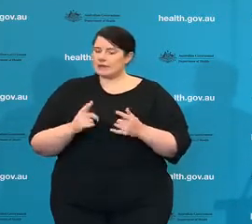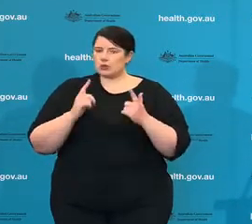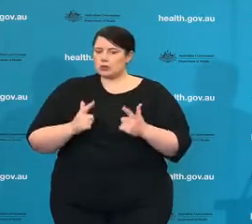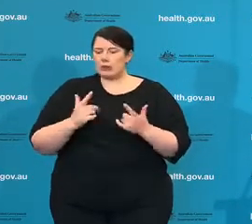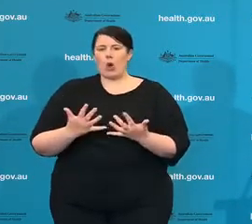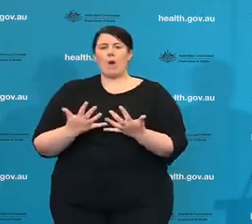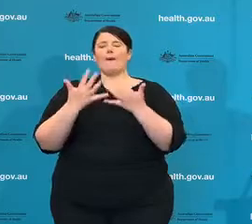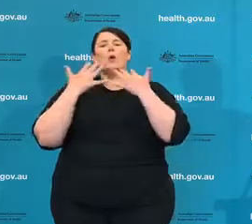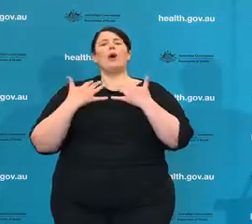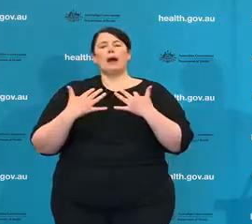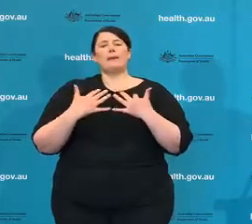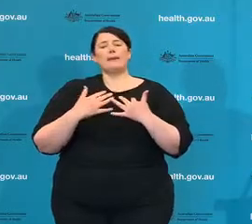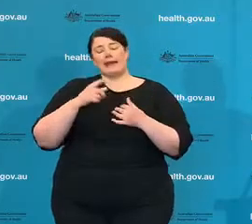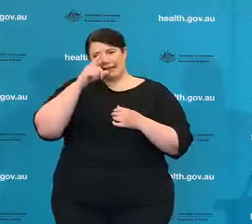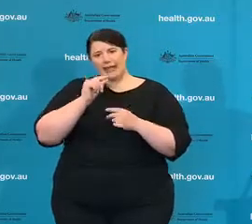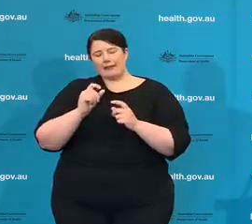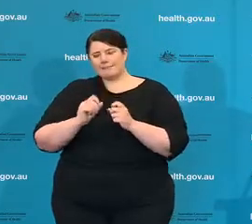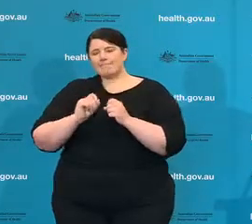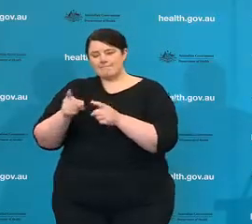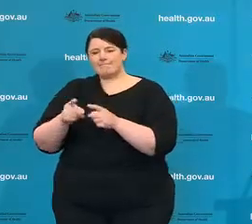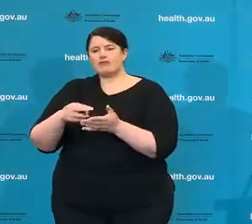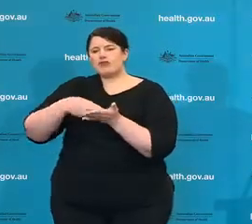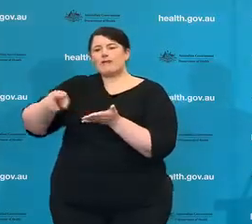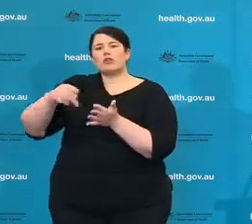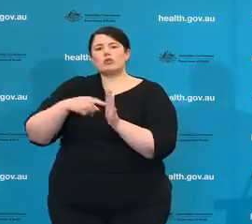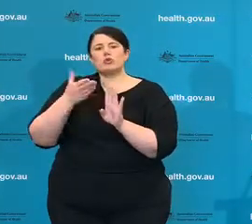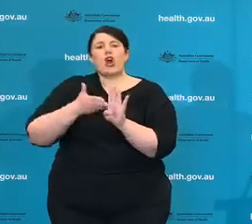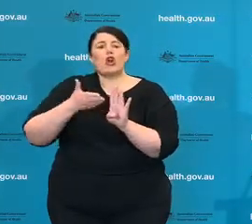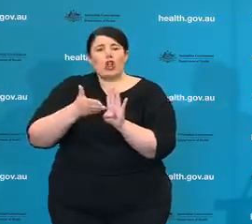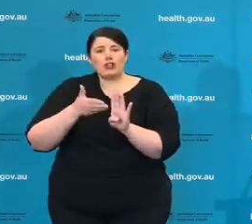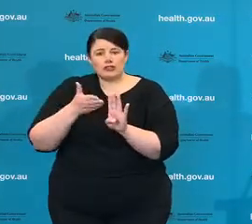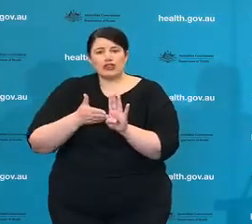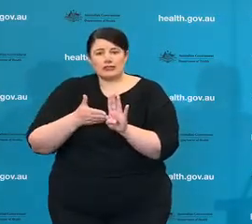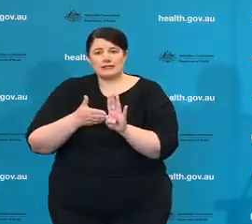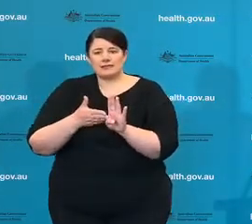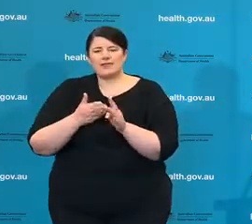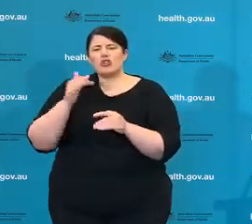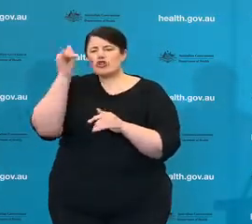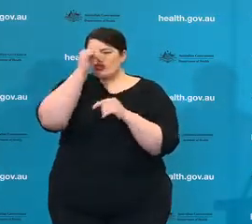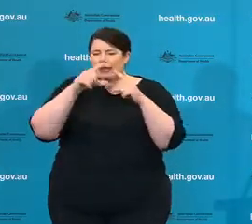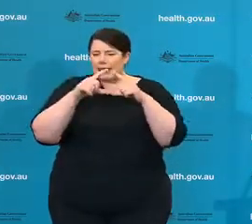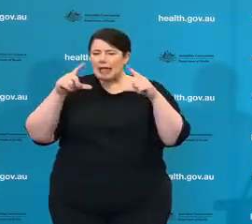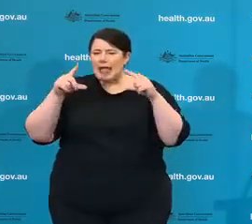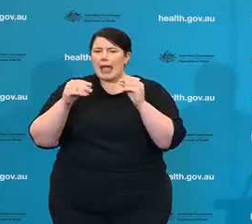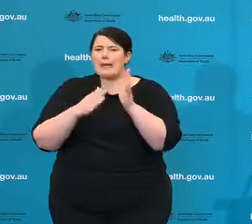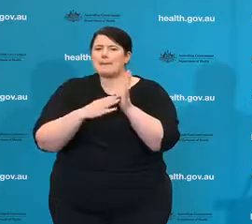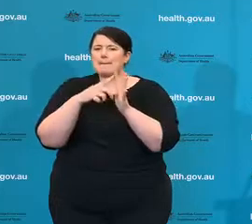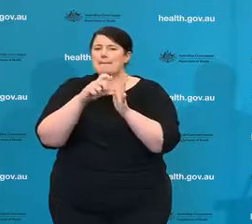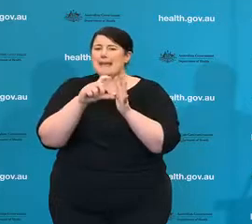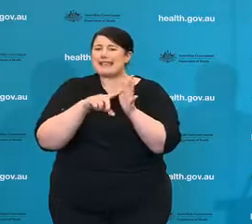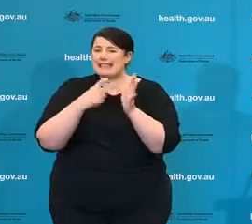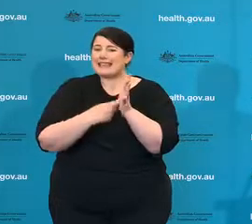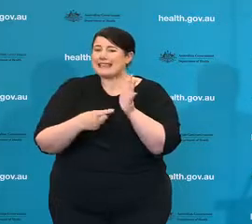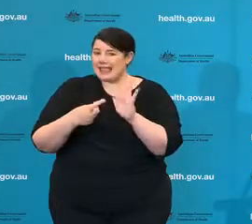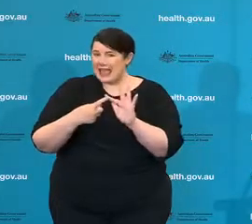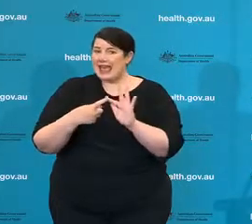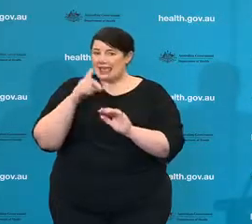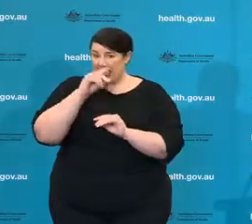There's 10 that are funded under Medicare, and we've funded another 10. There are 15 general practices that are going